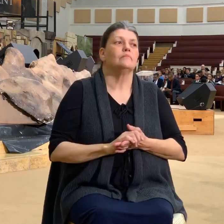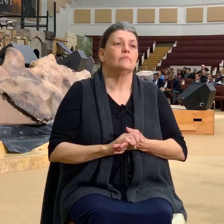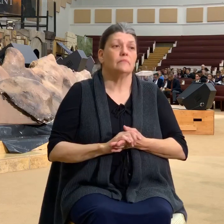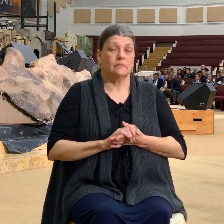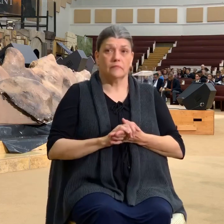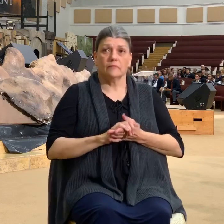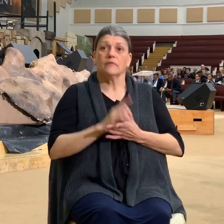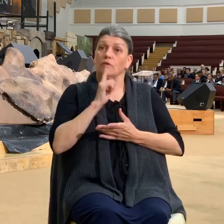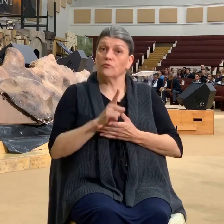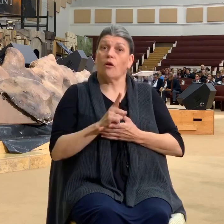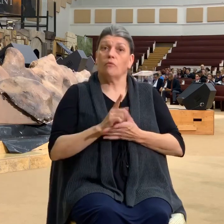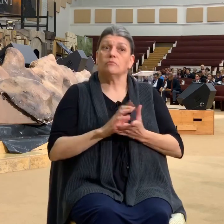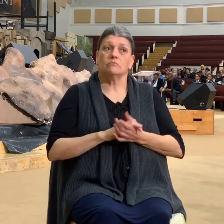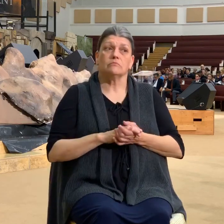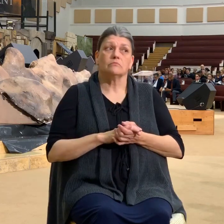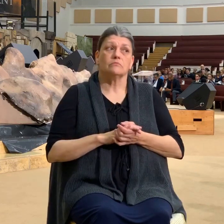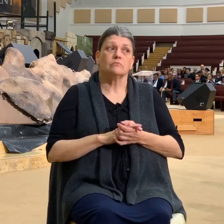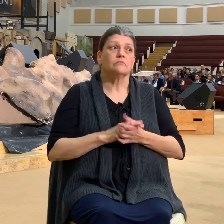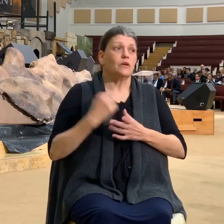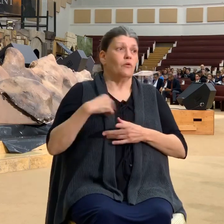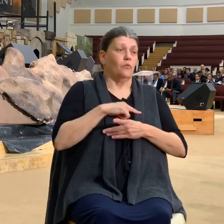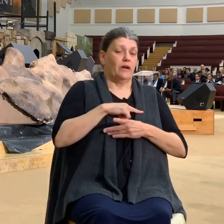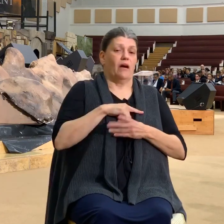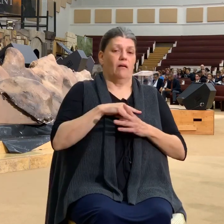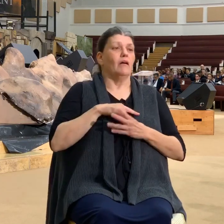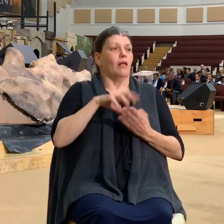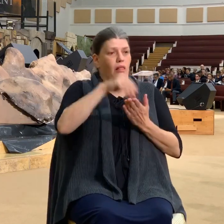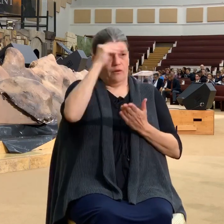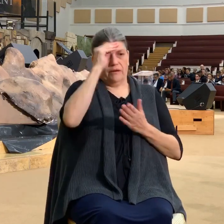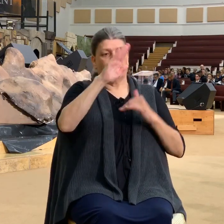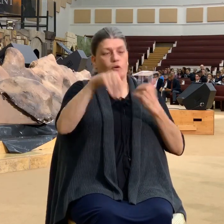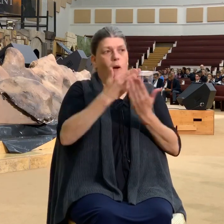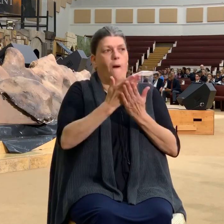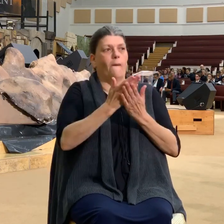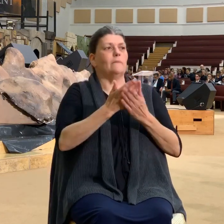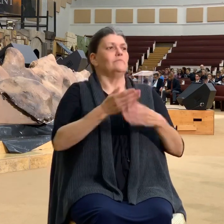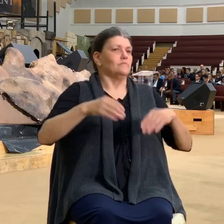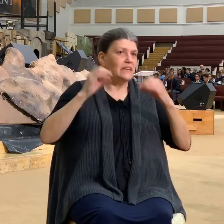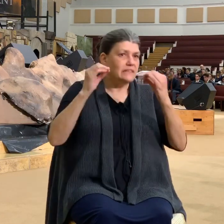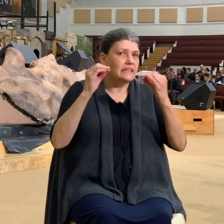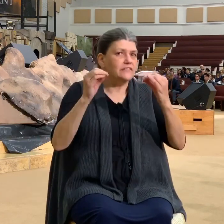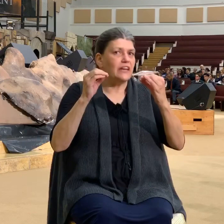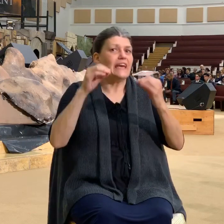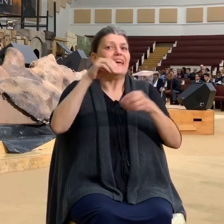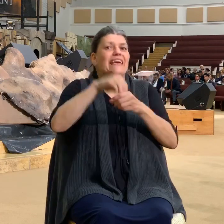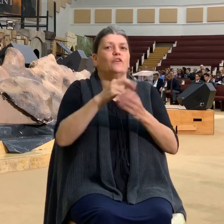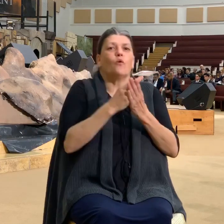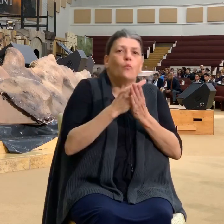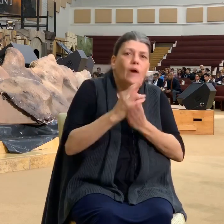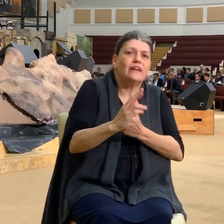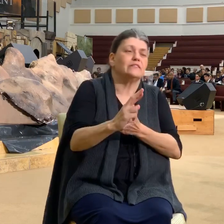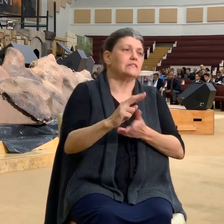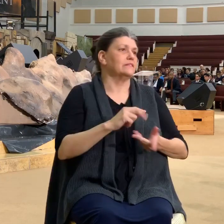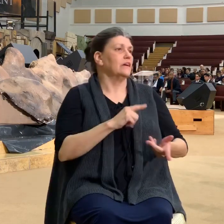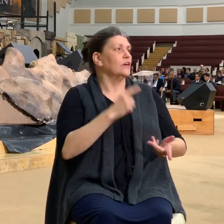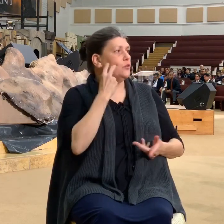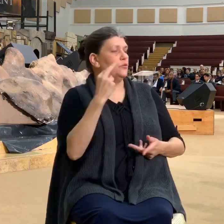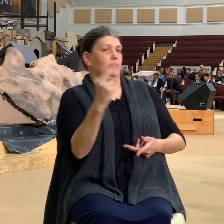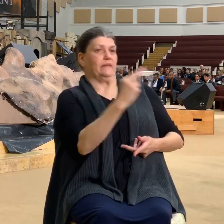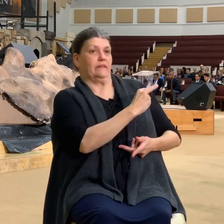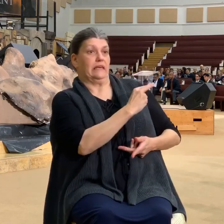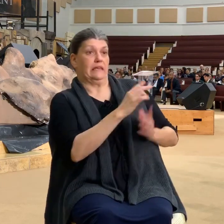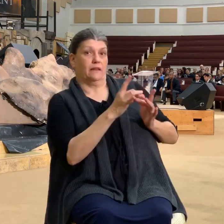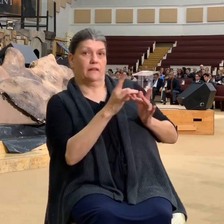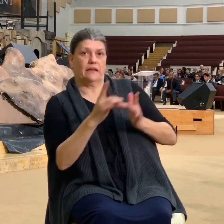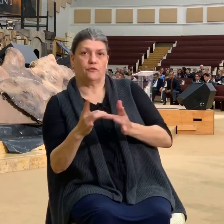us, we learn it's for all instruction in righteousness. So when it comes to jewelry, you'll look on this platform, you'll look at the leadership of this